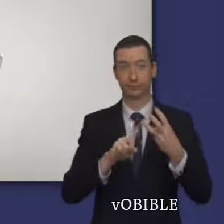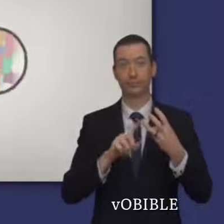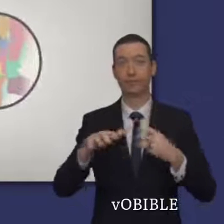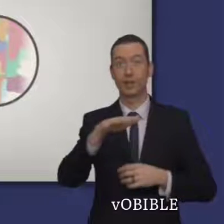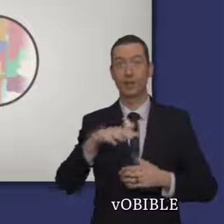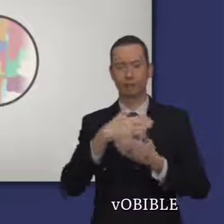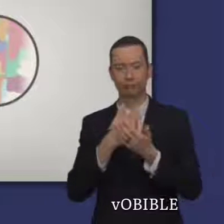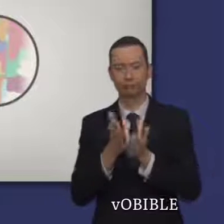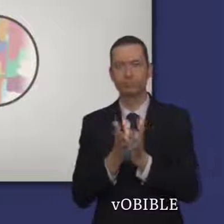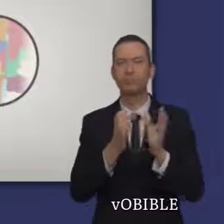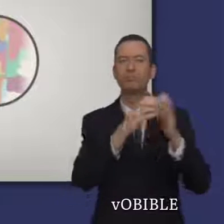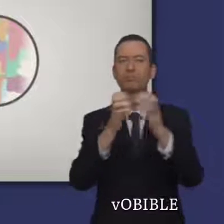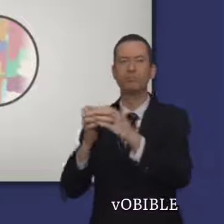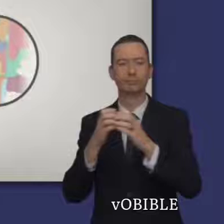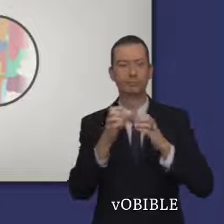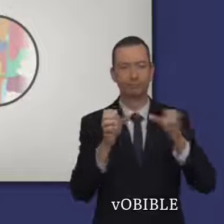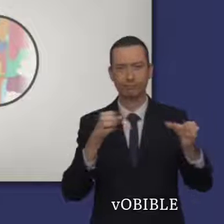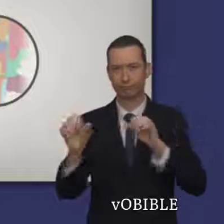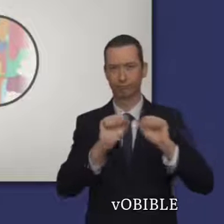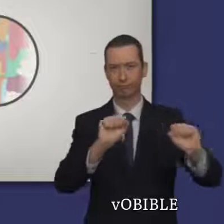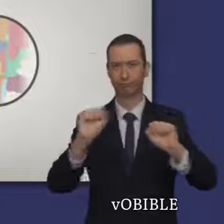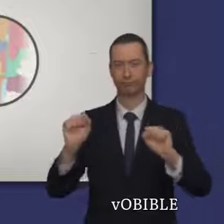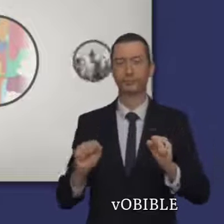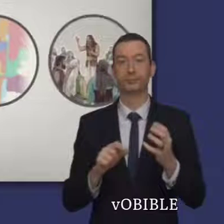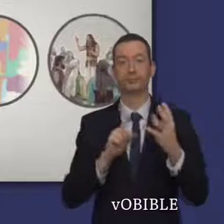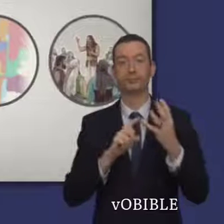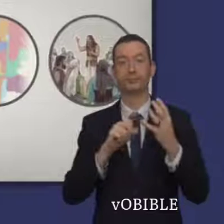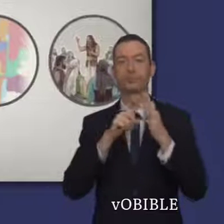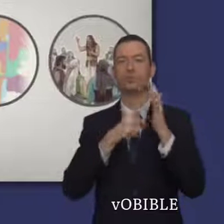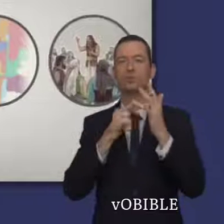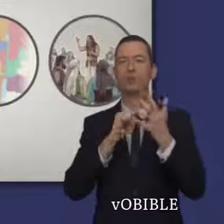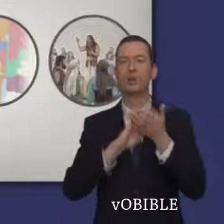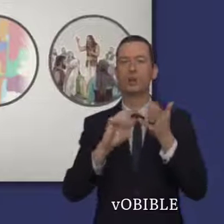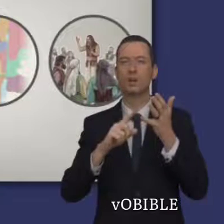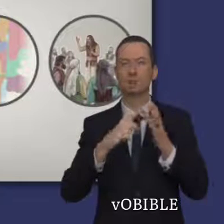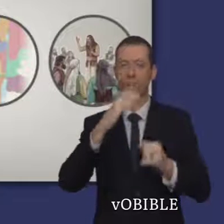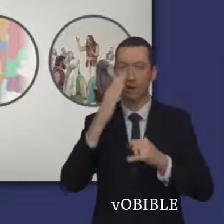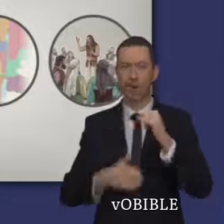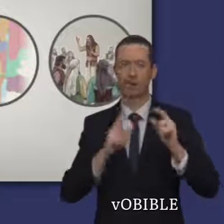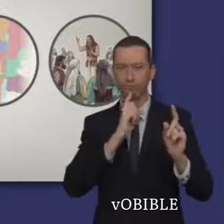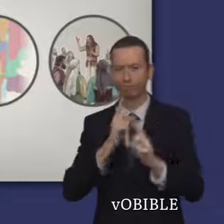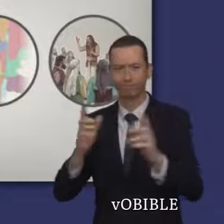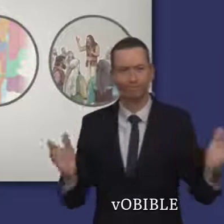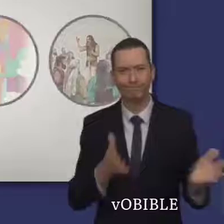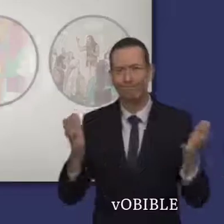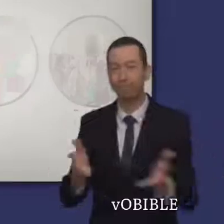land, the apportioning of it to the individual tribes, and Joshua's final